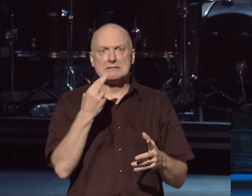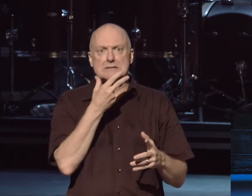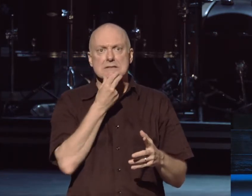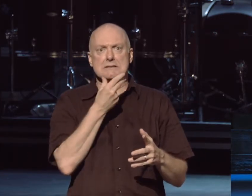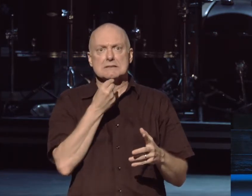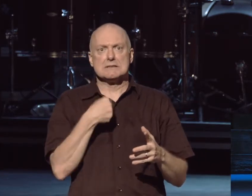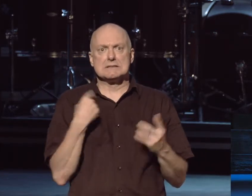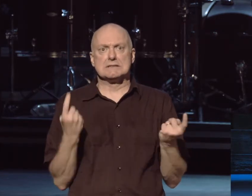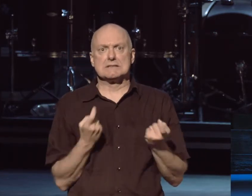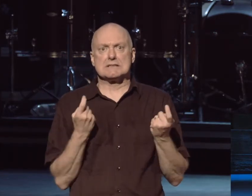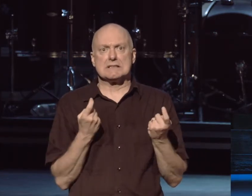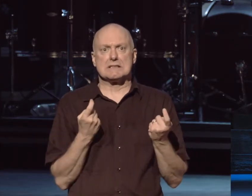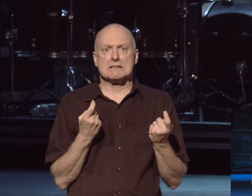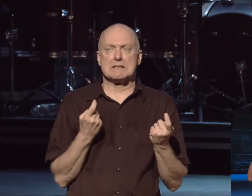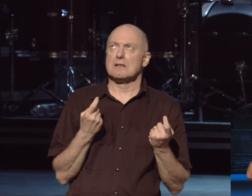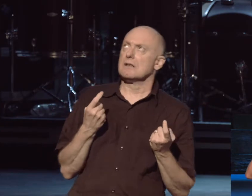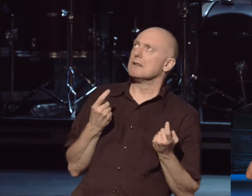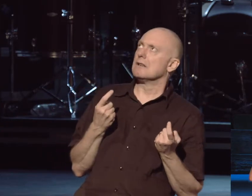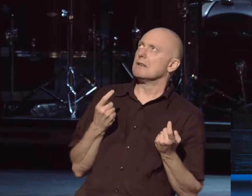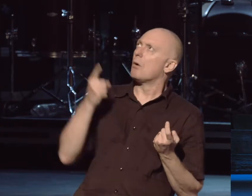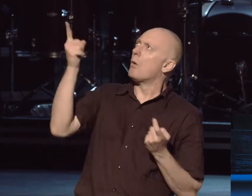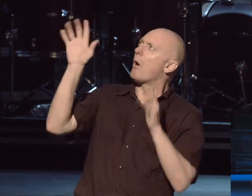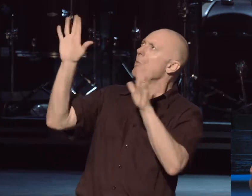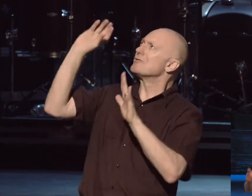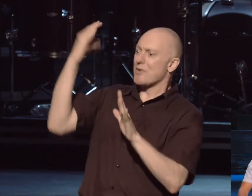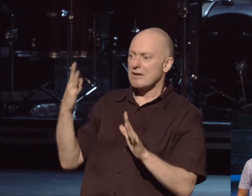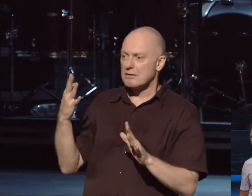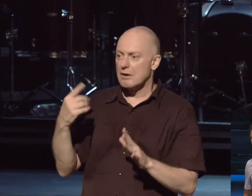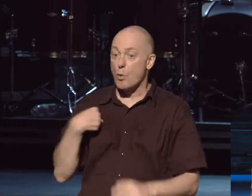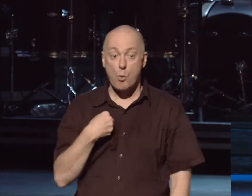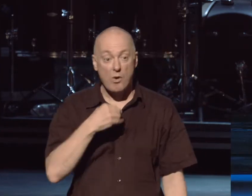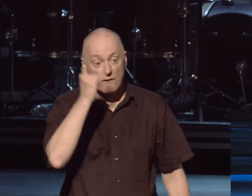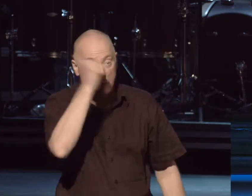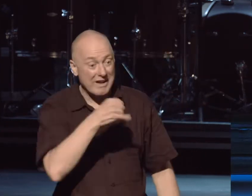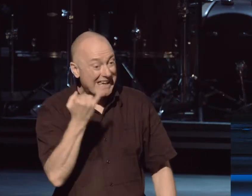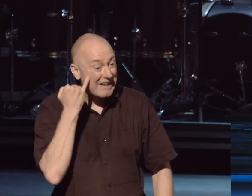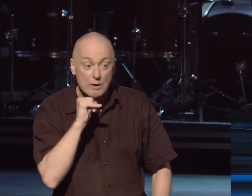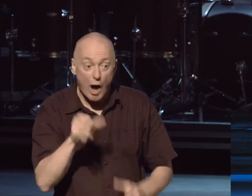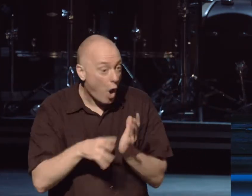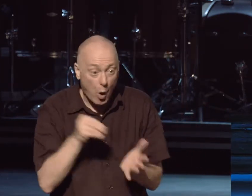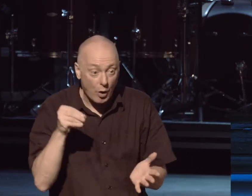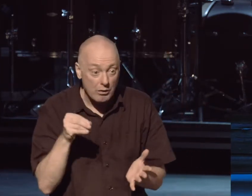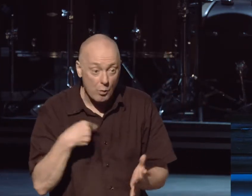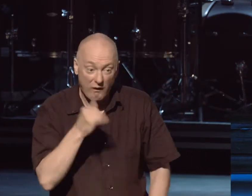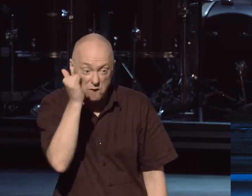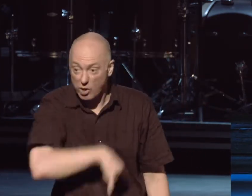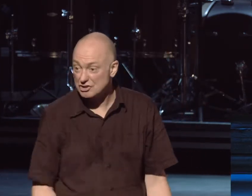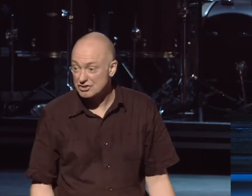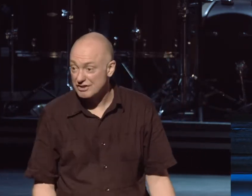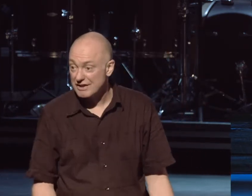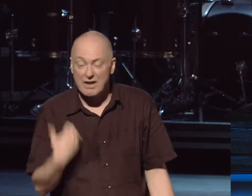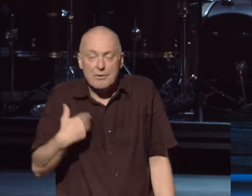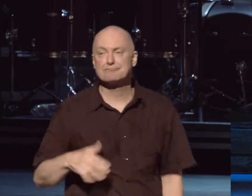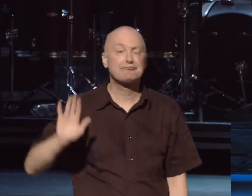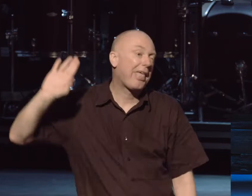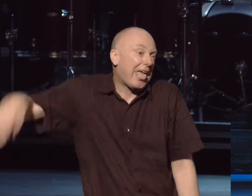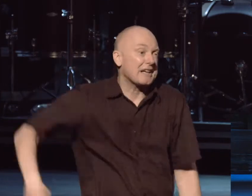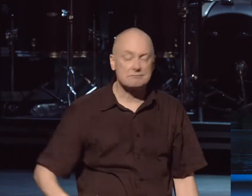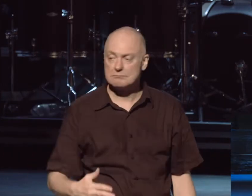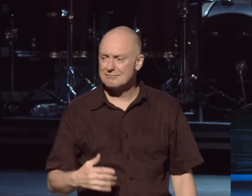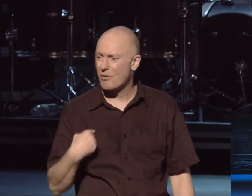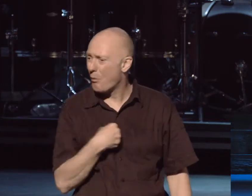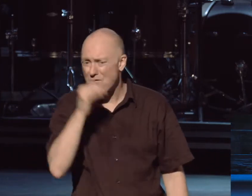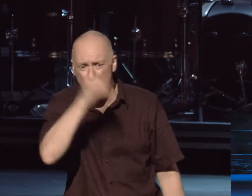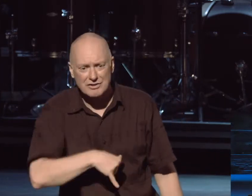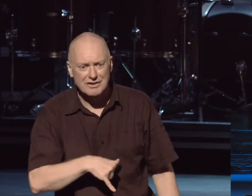but the amazing grace of God. So we are fools if we don't learn from this. We are foolish if we brush this